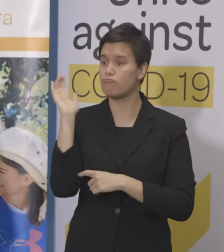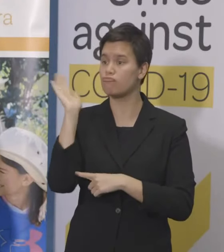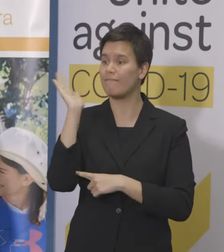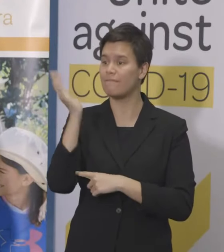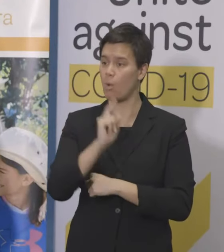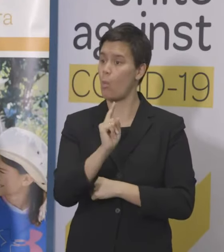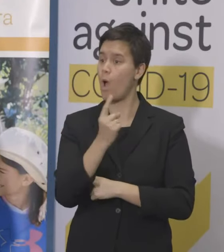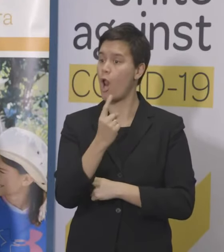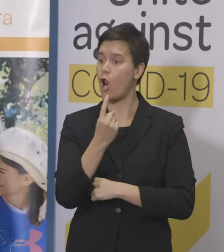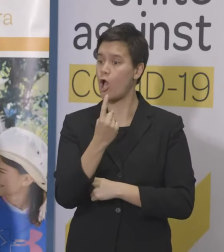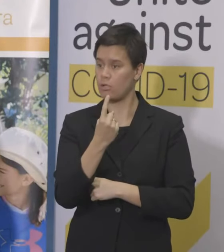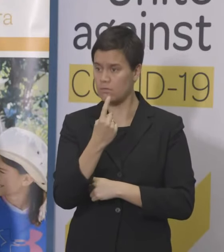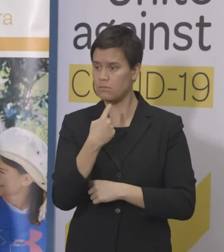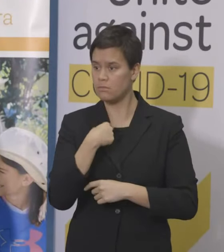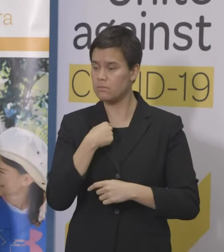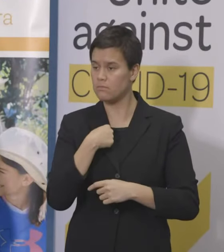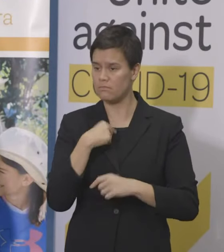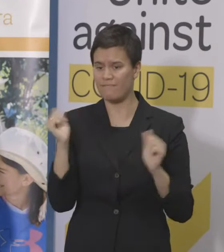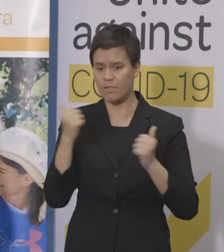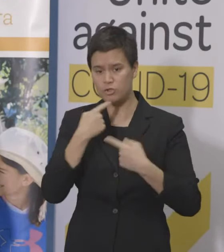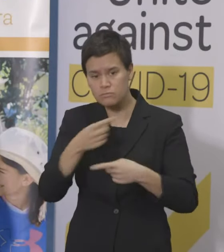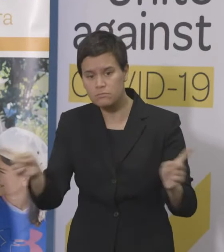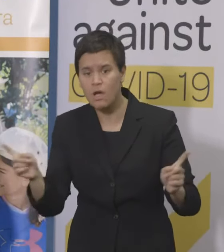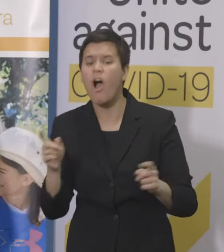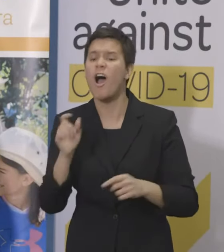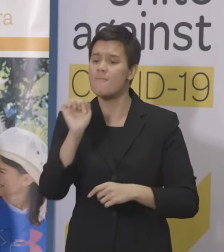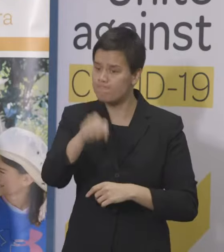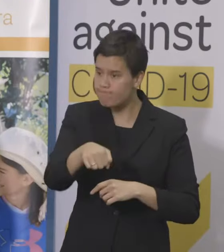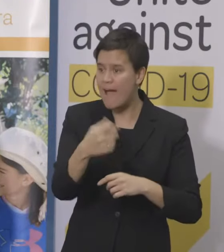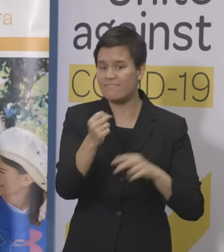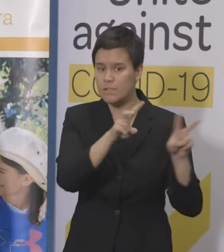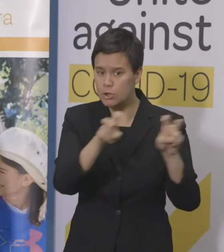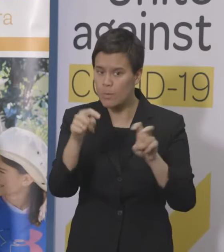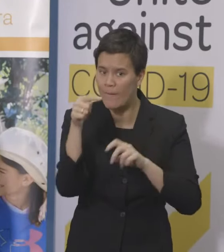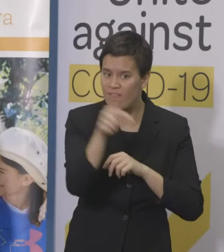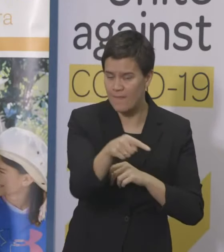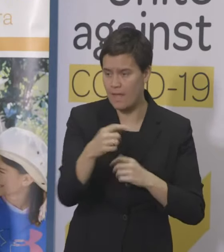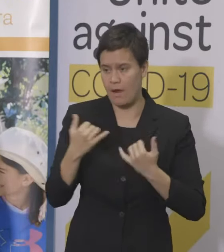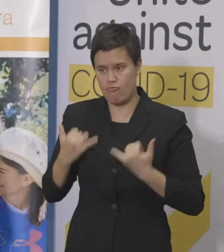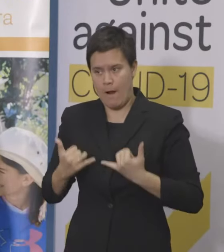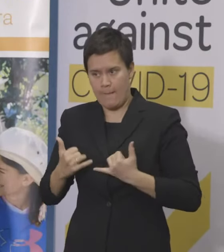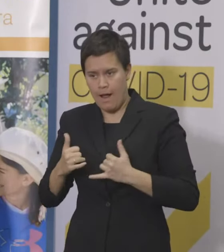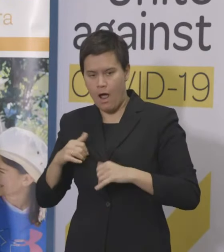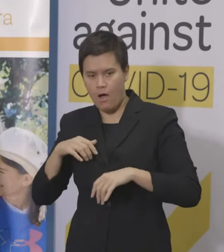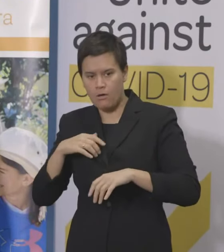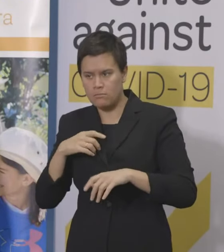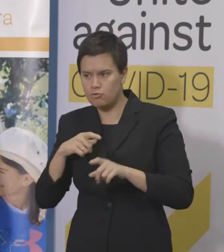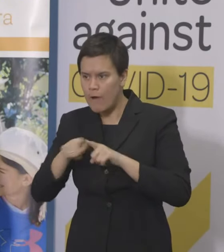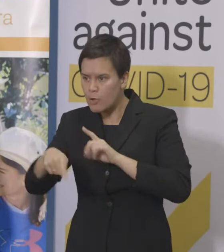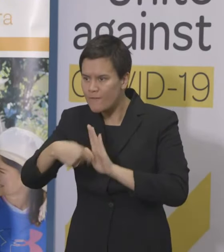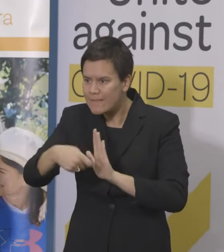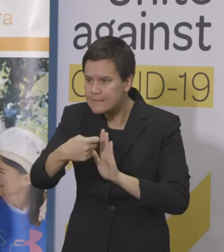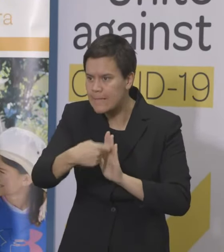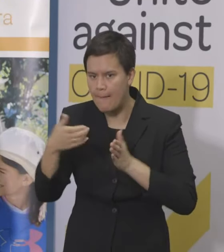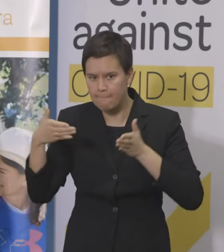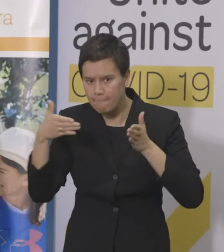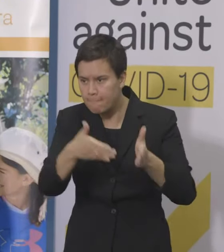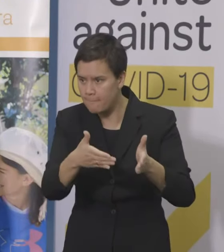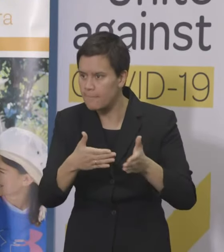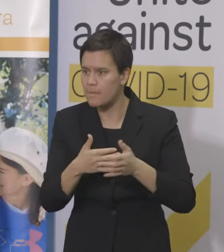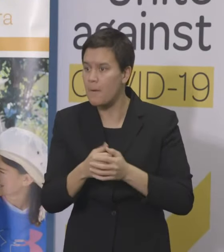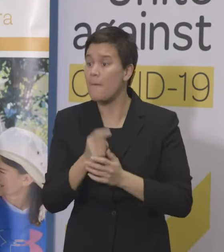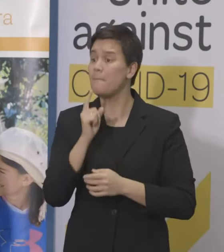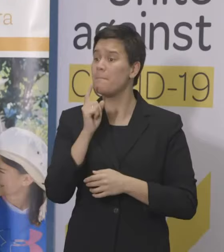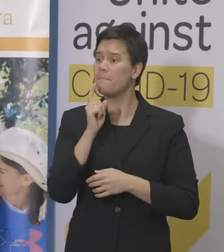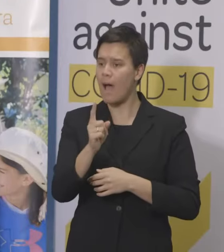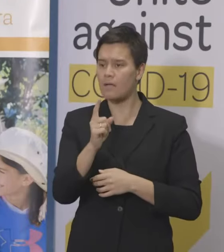around vaccine not being available and what we were doing about it. Just again to reiterate the message that we weren't wanting